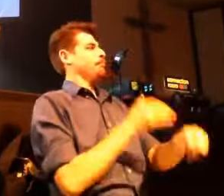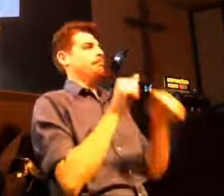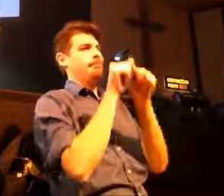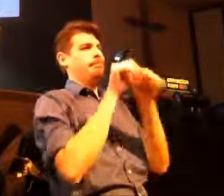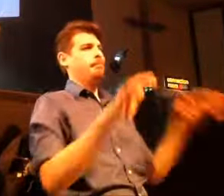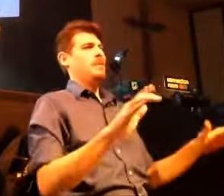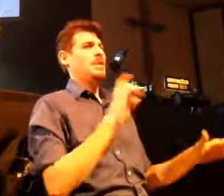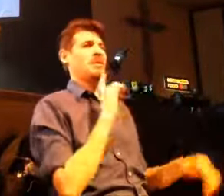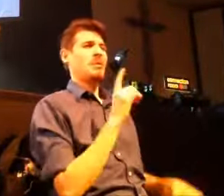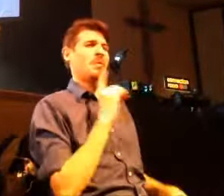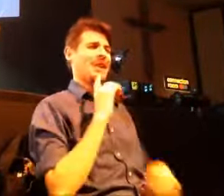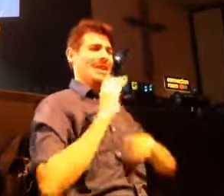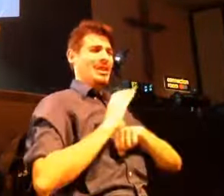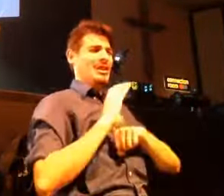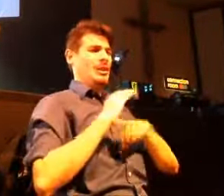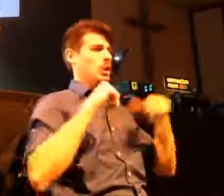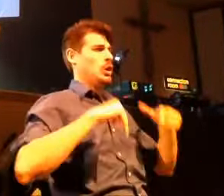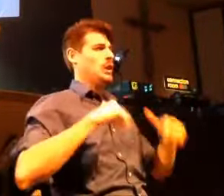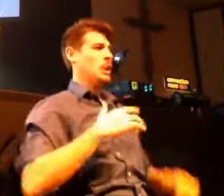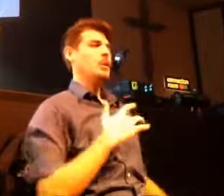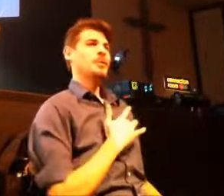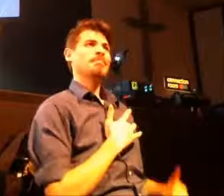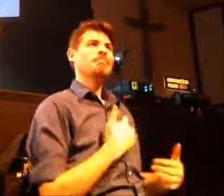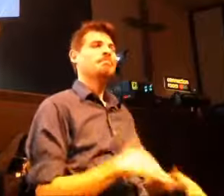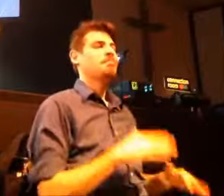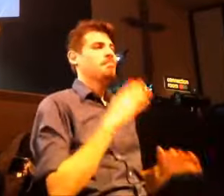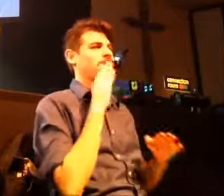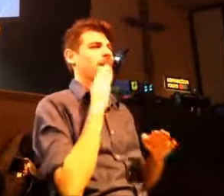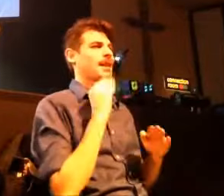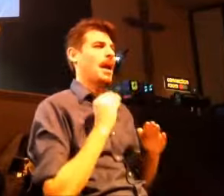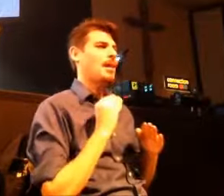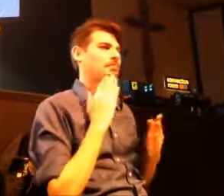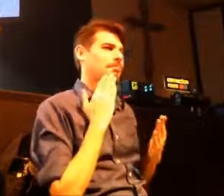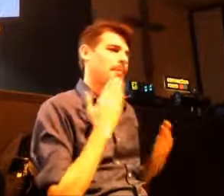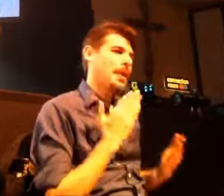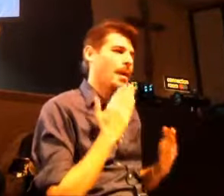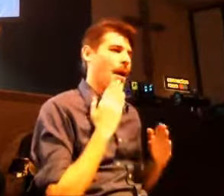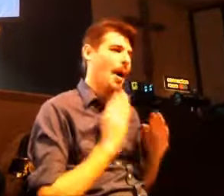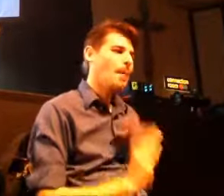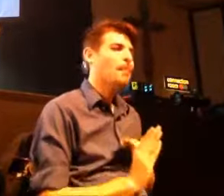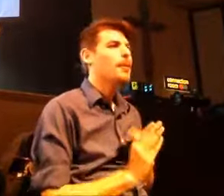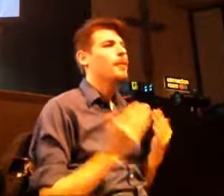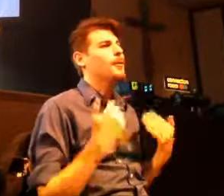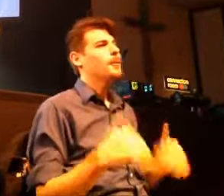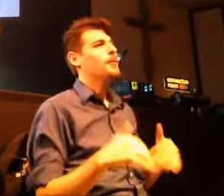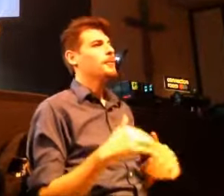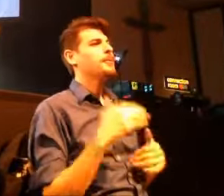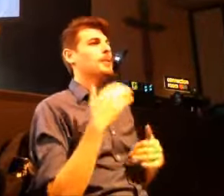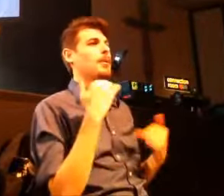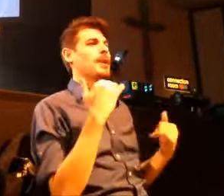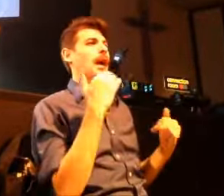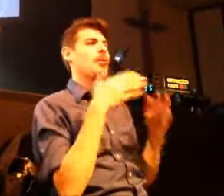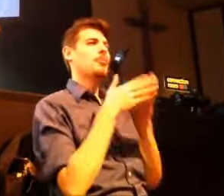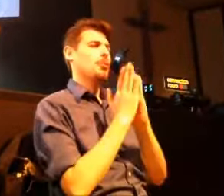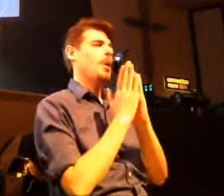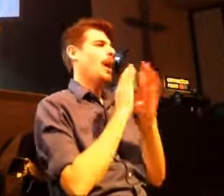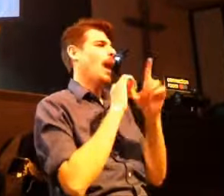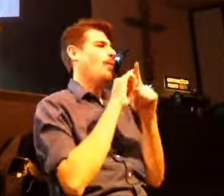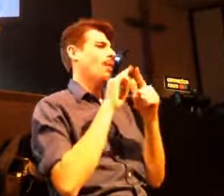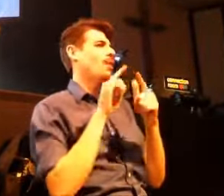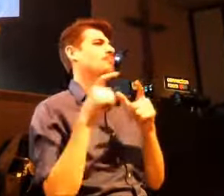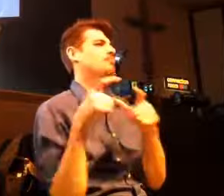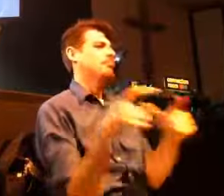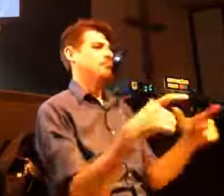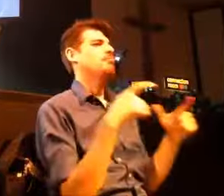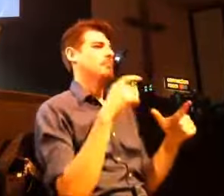thing to be able to attend church with people like you. So let's say a prayer real quick, and then we will continue. Dear God, thank